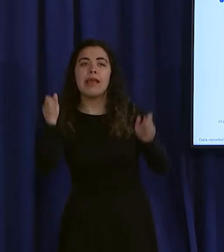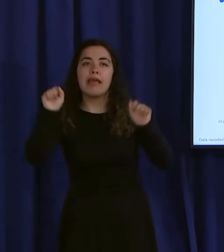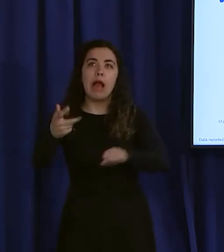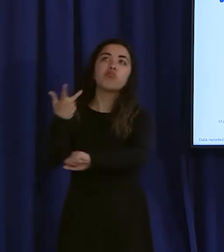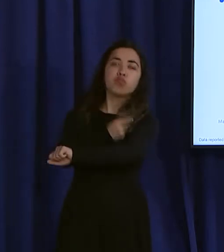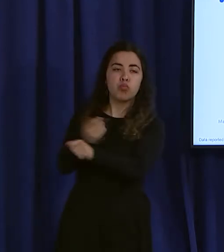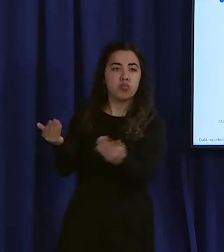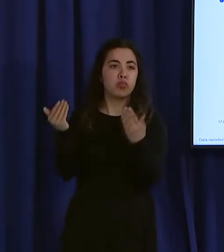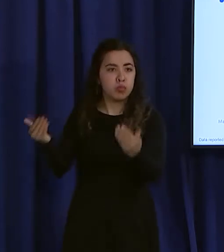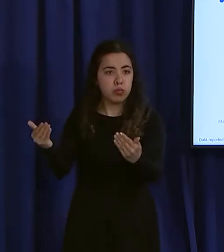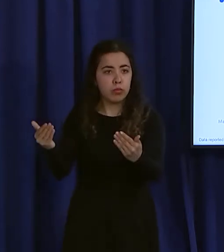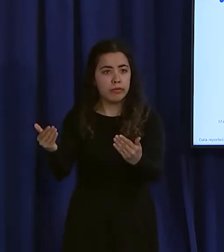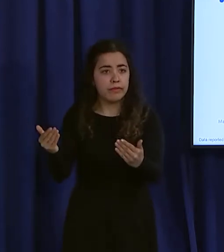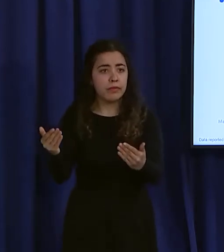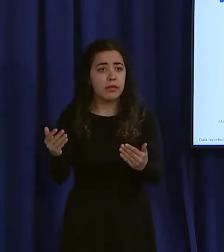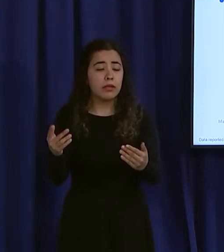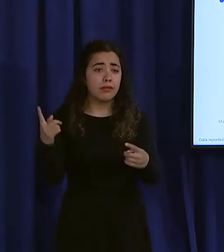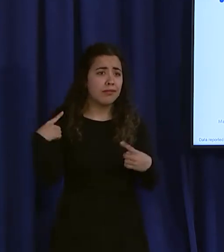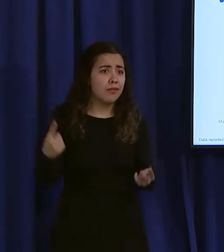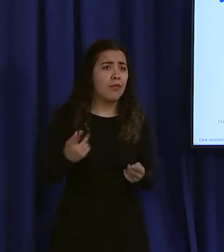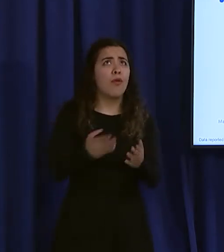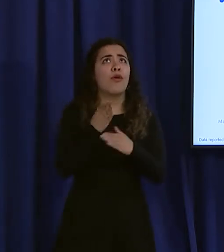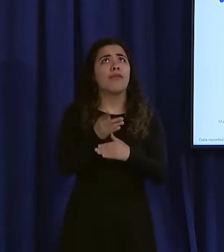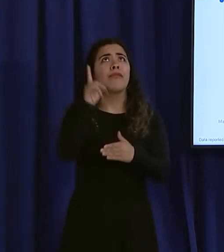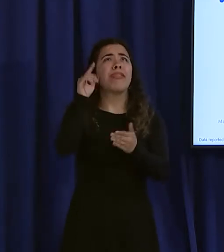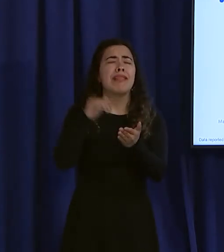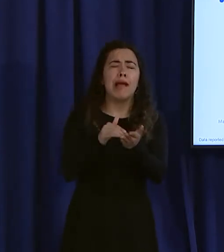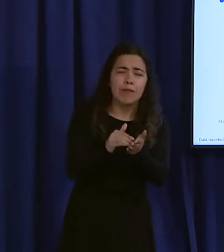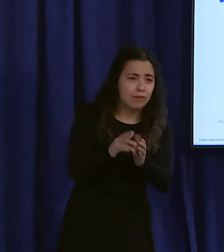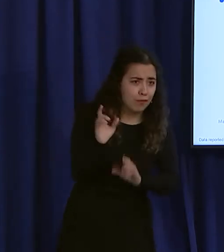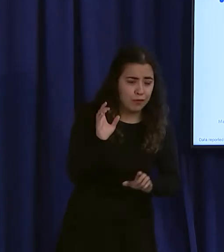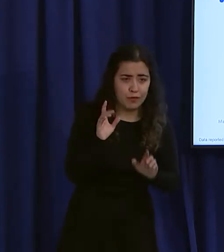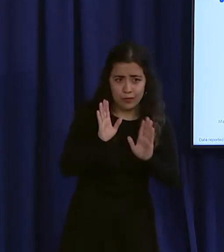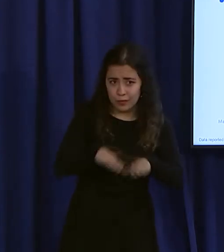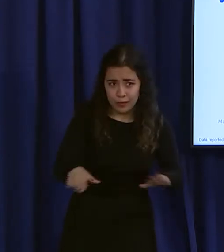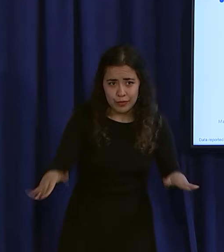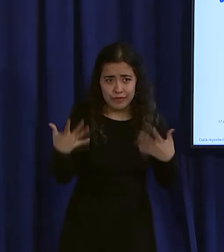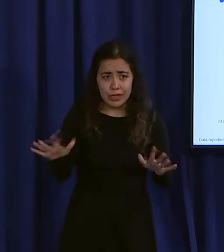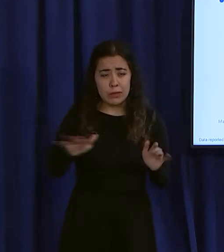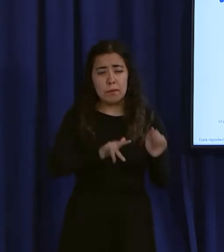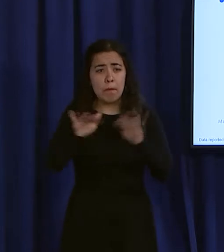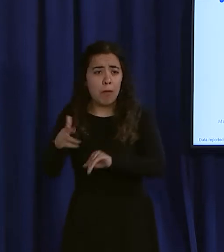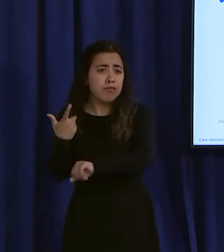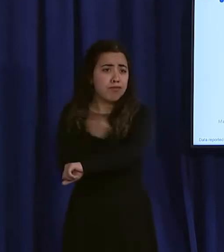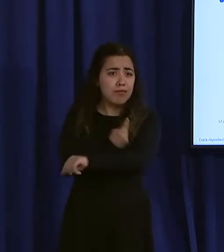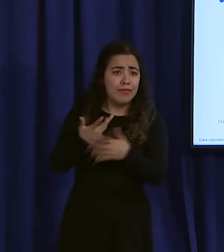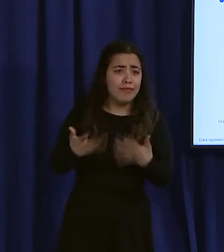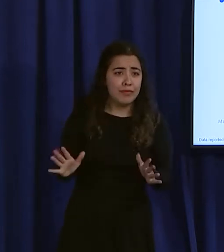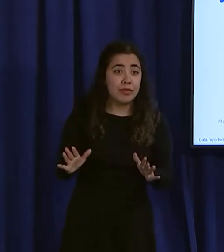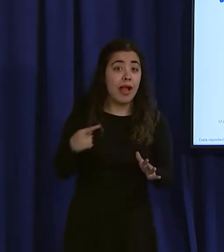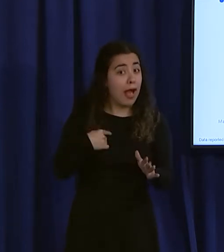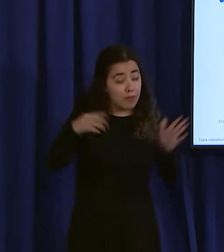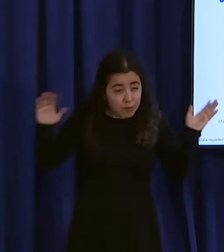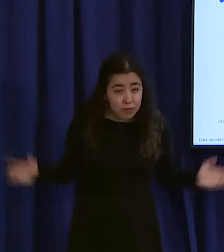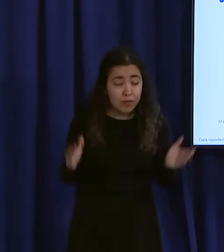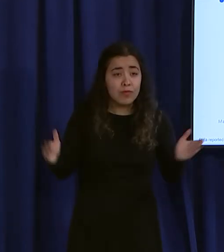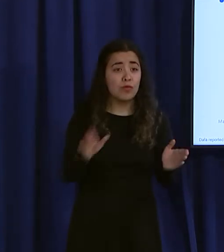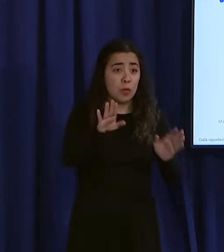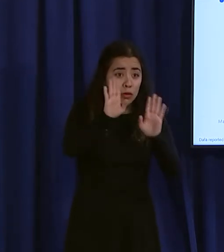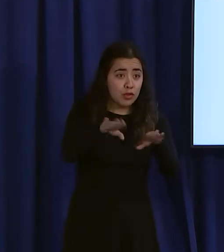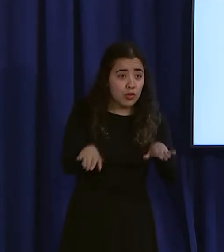We vaccinated thousands of children. It's been going really well, and I highly, highly encourage you to get your kids vaccinated.